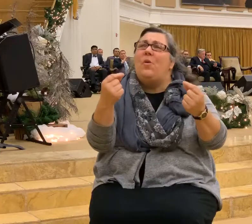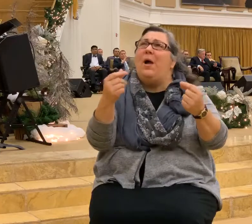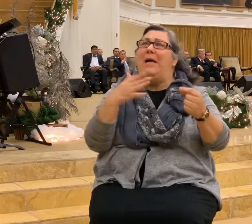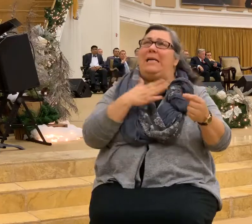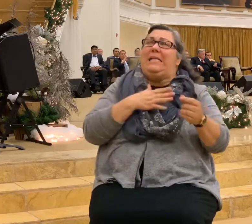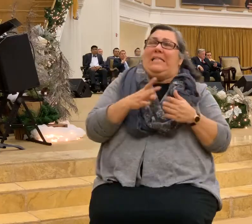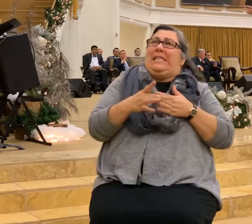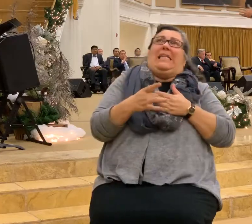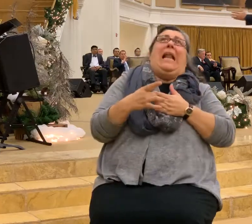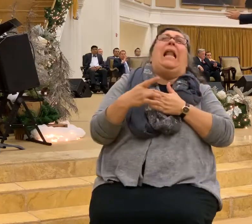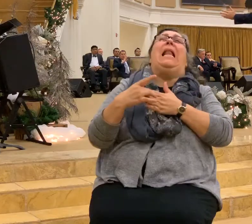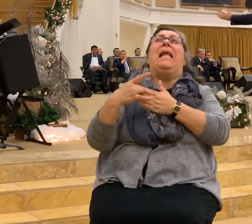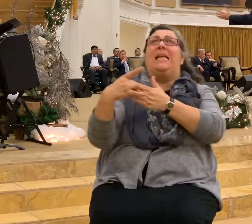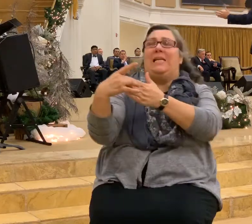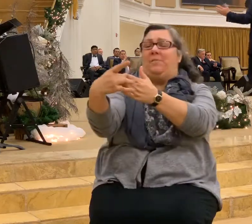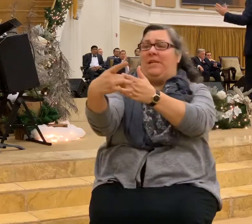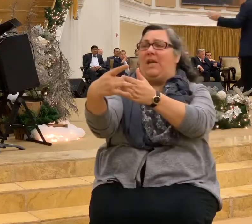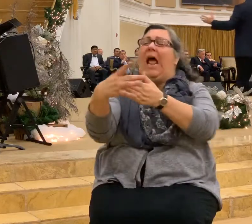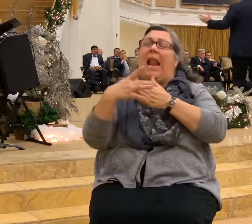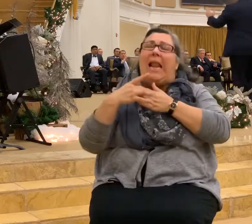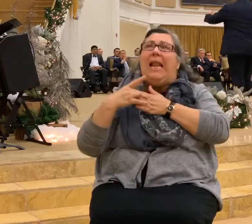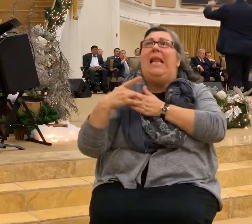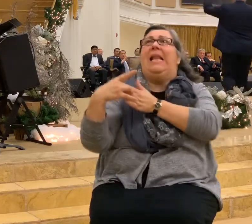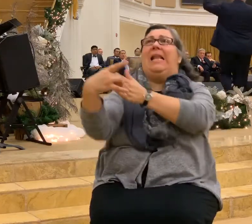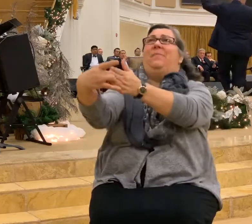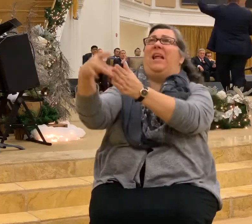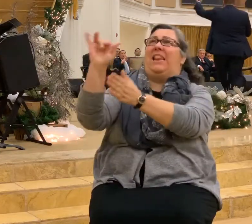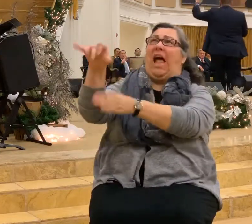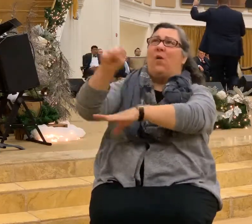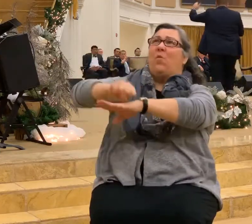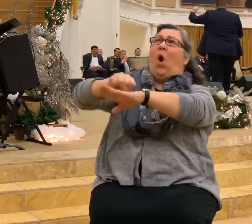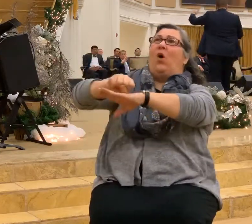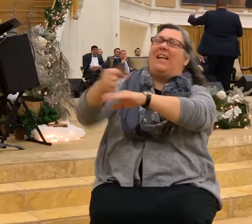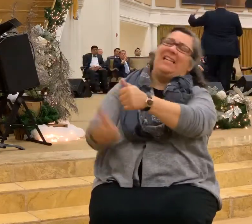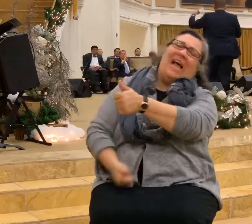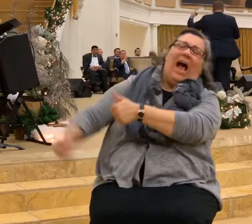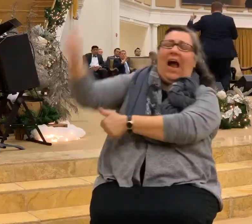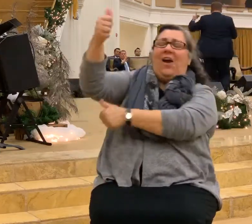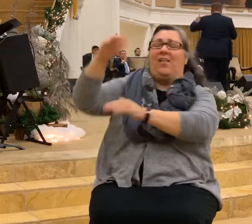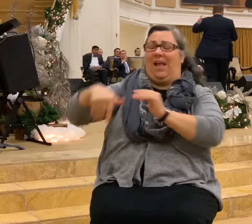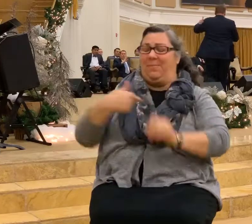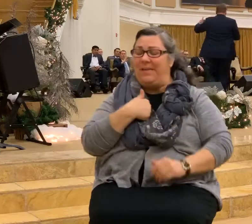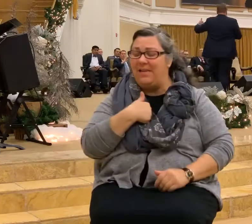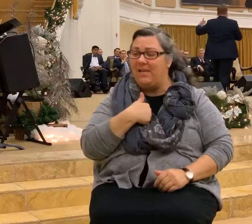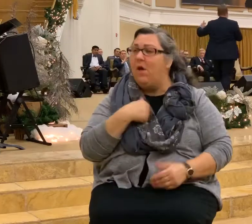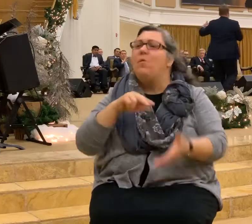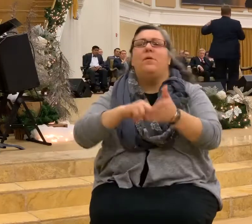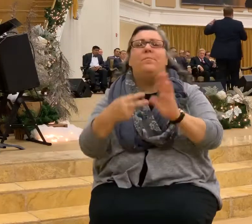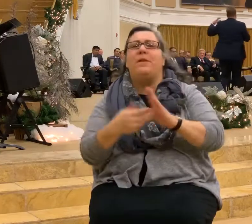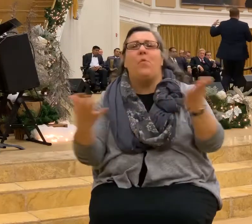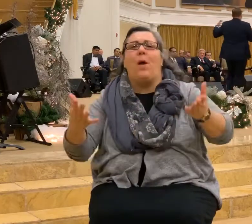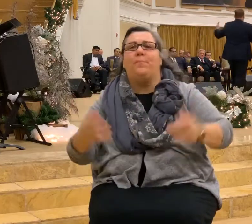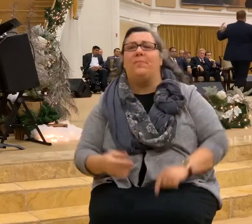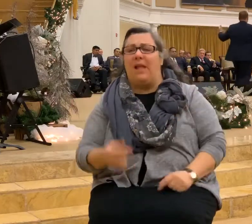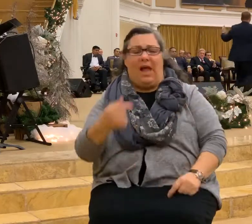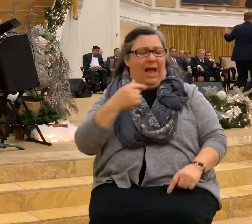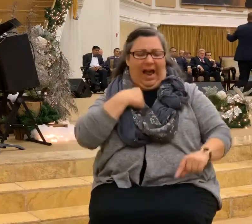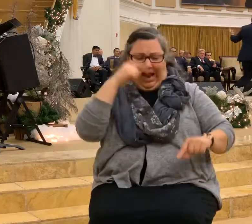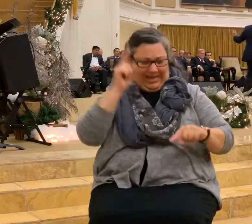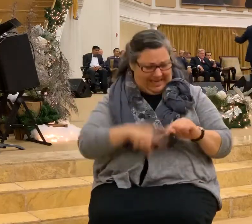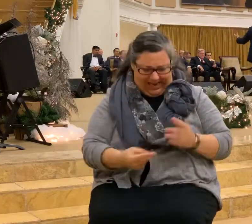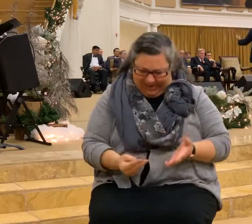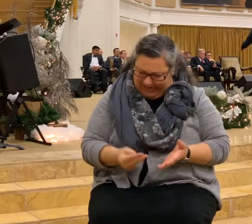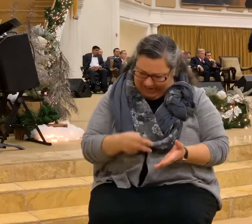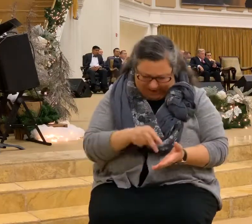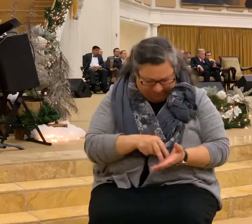me, notice he said, lead me to the rock that is higher than I. What he was really saying is that I can't get up there